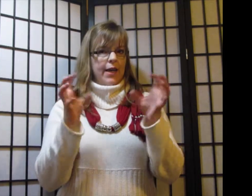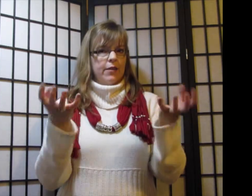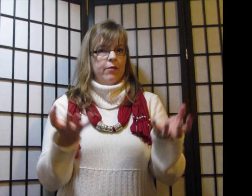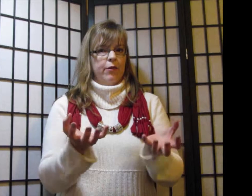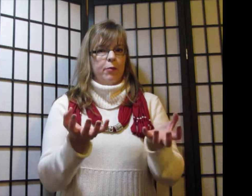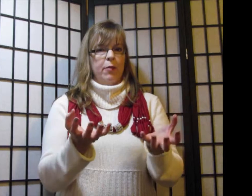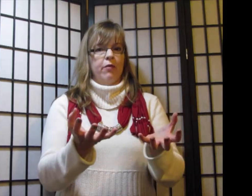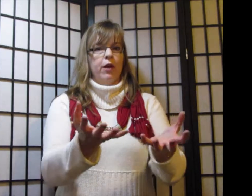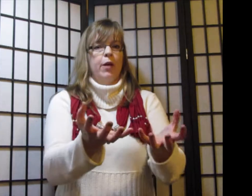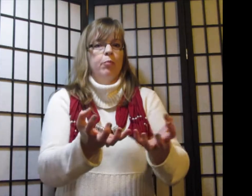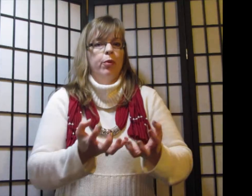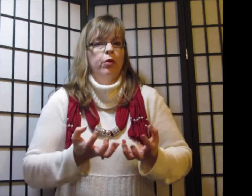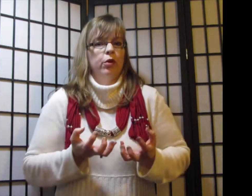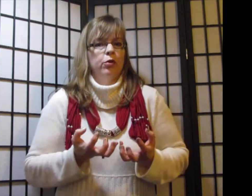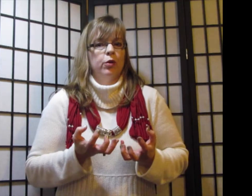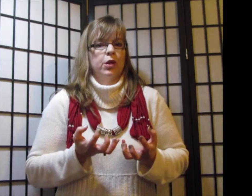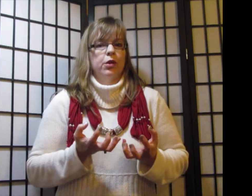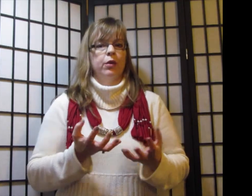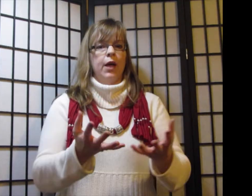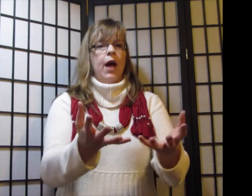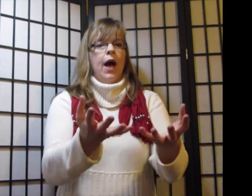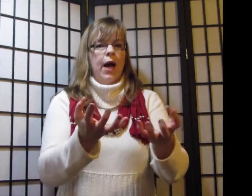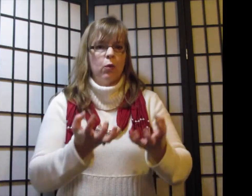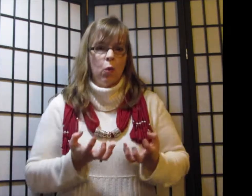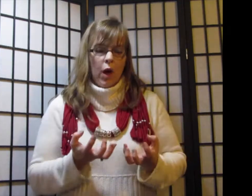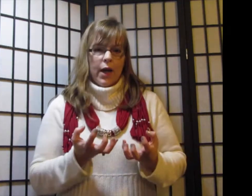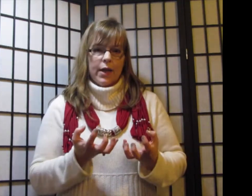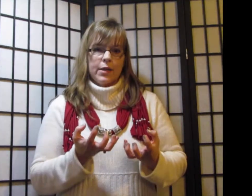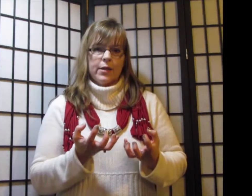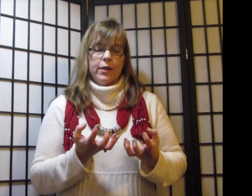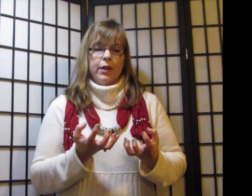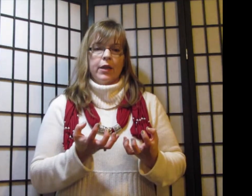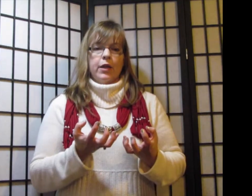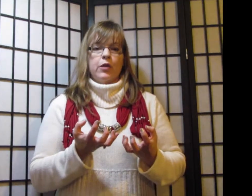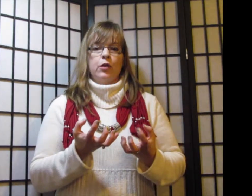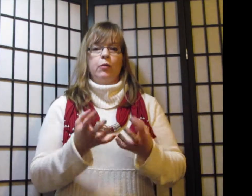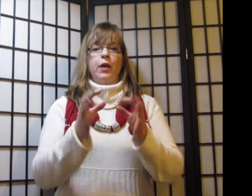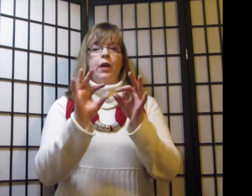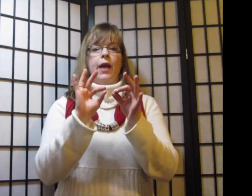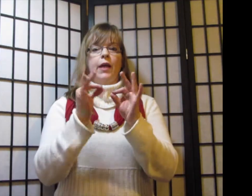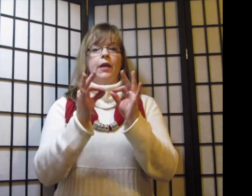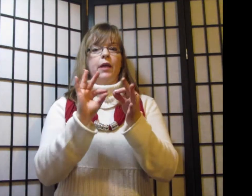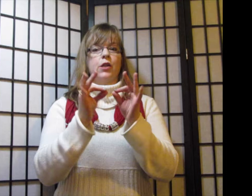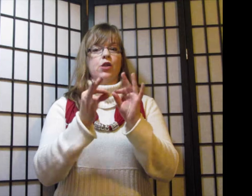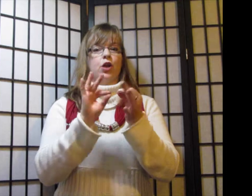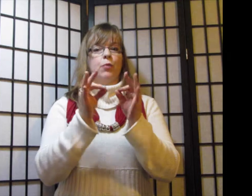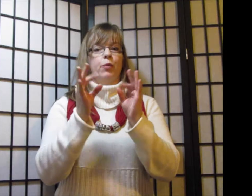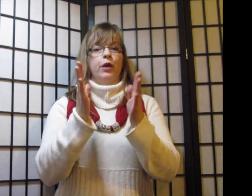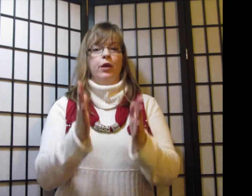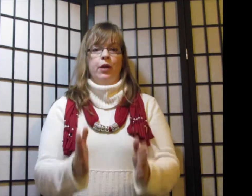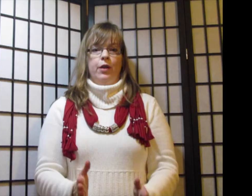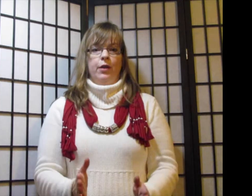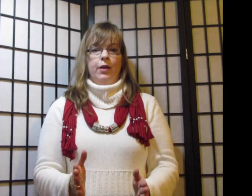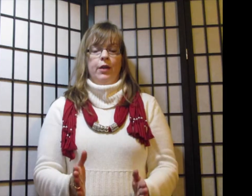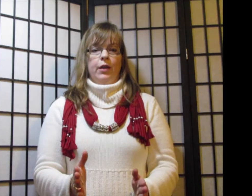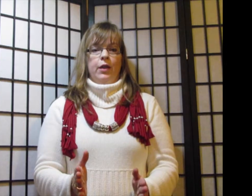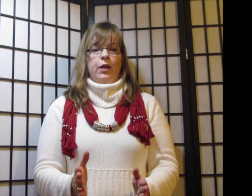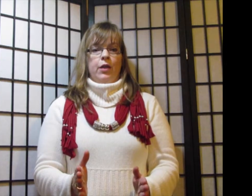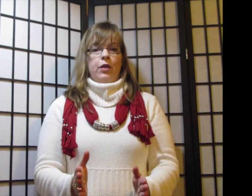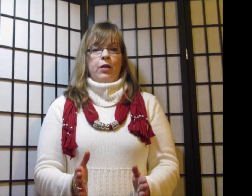hands and flip them over and pull towards you. I want to be an interpreter. So